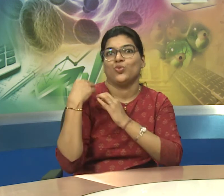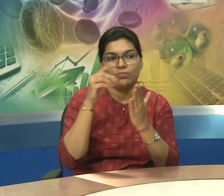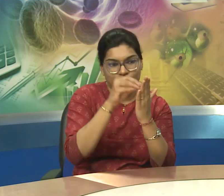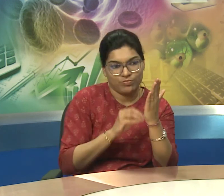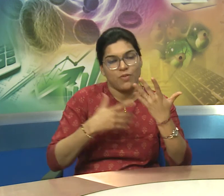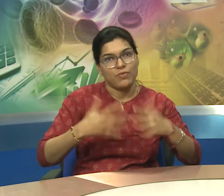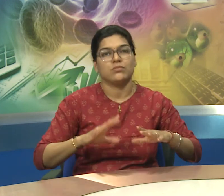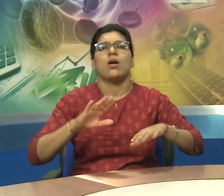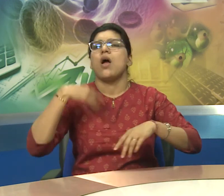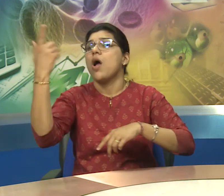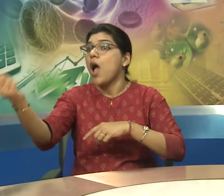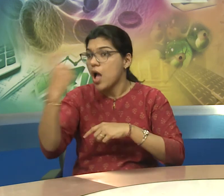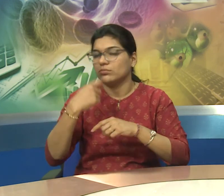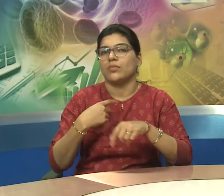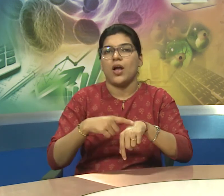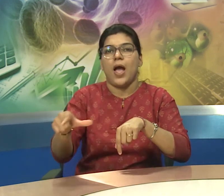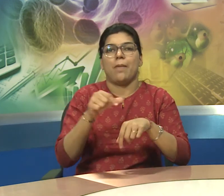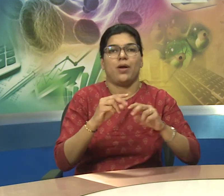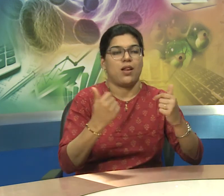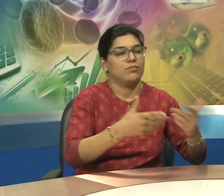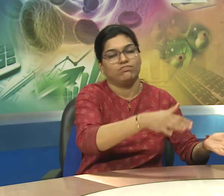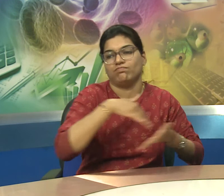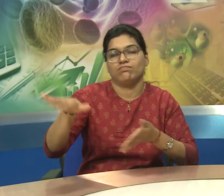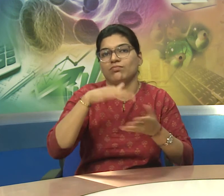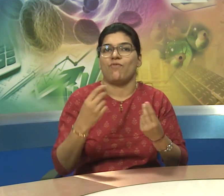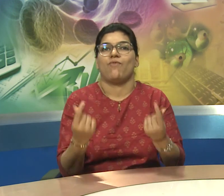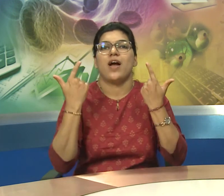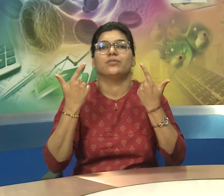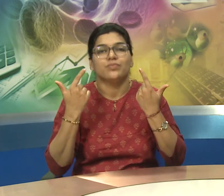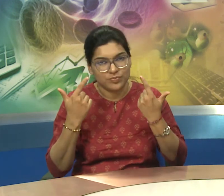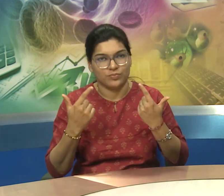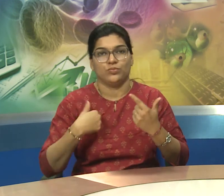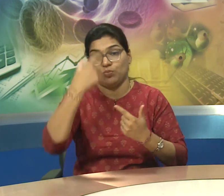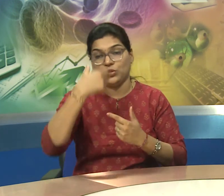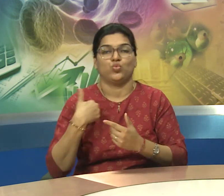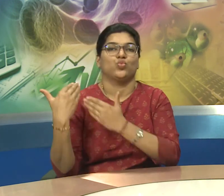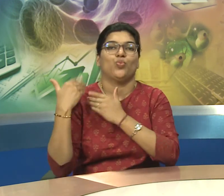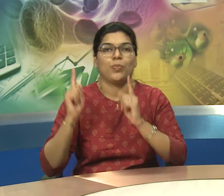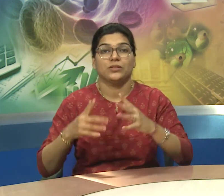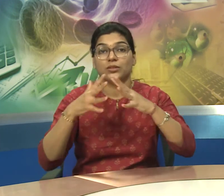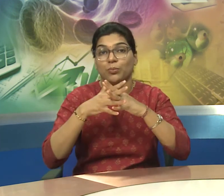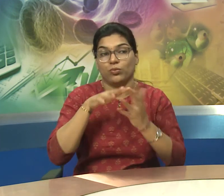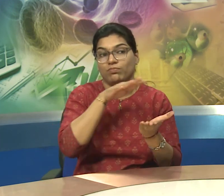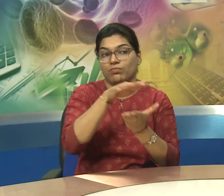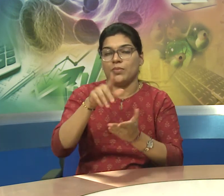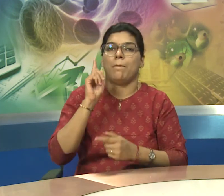It is very important to keep the track of the product which we are selling right now and know about